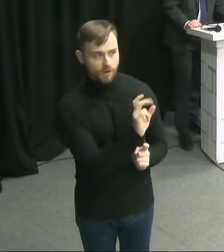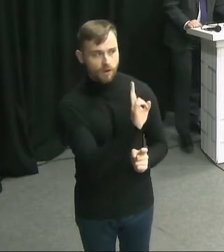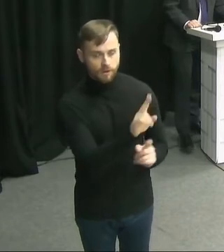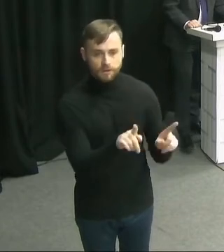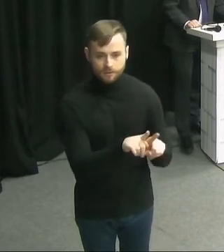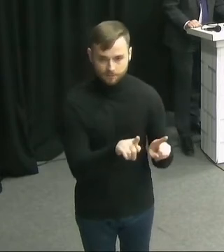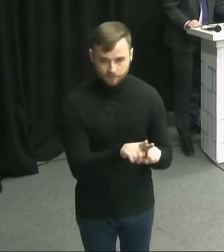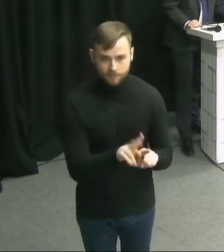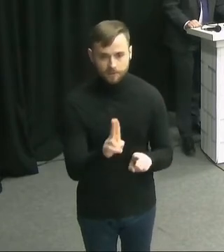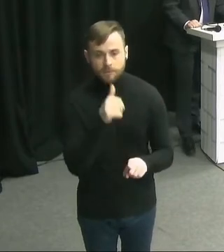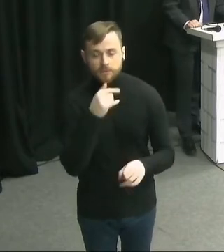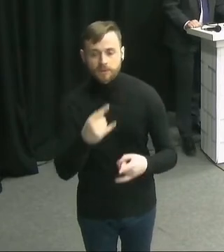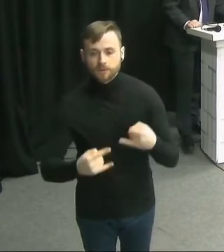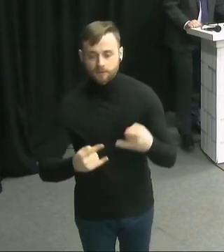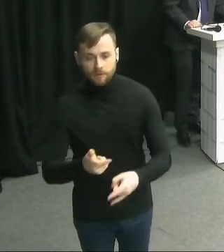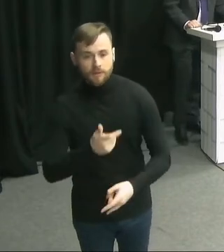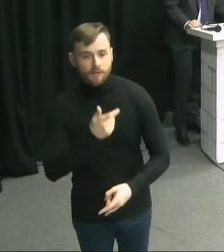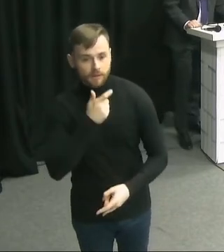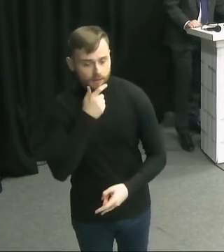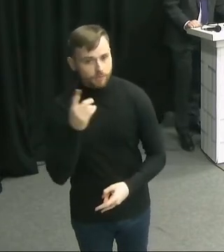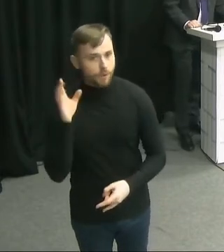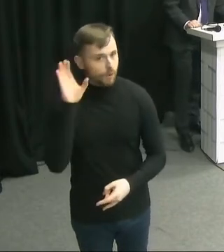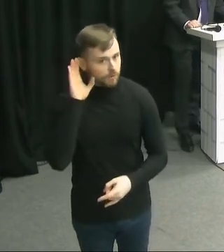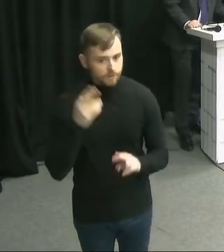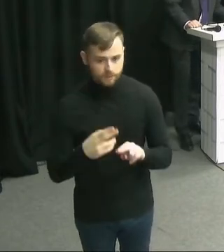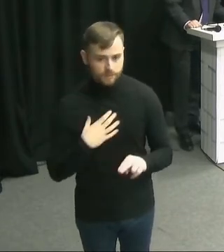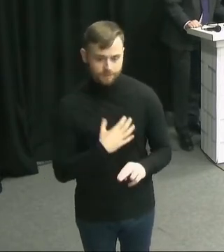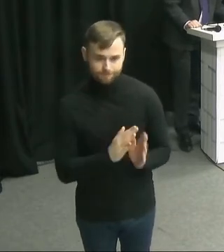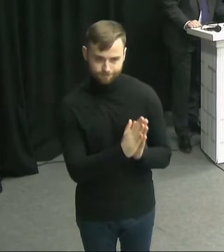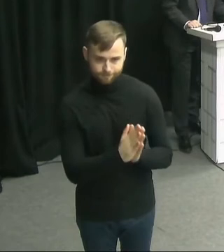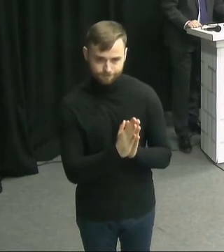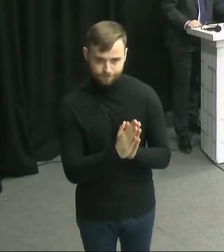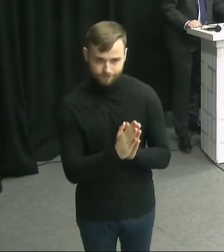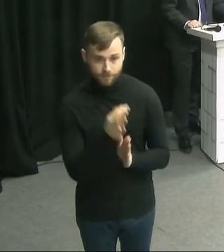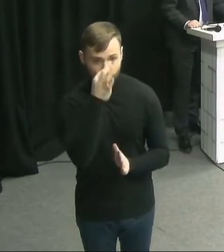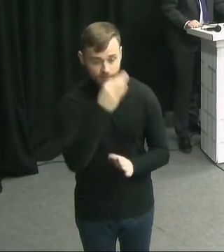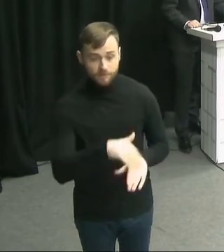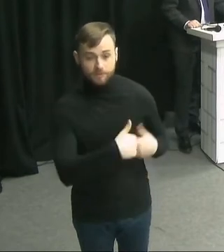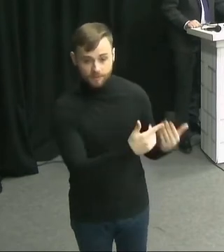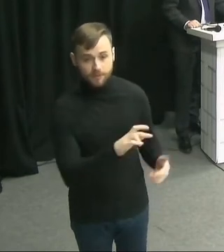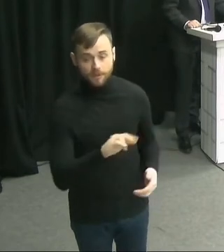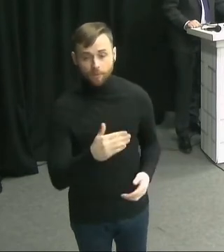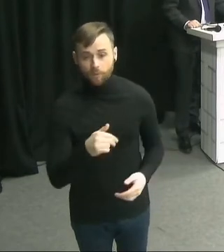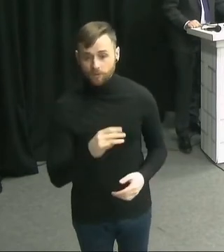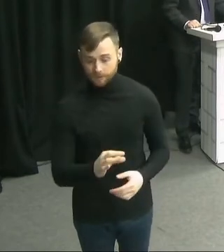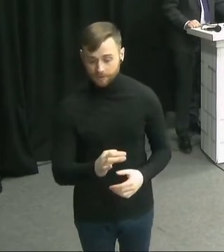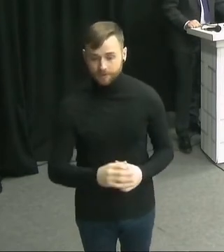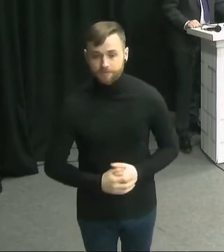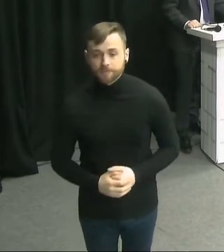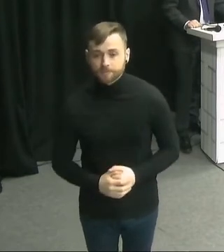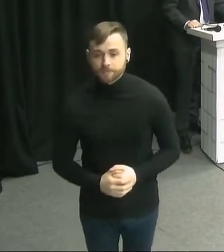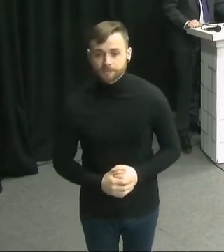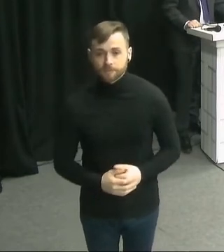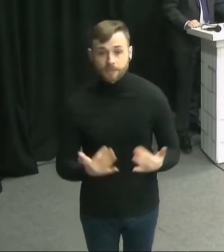good sound. So thank you. The next one is Professor Stepanauskas. I currently work